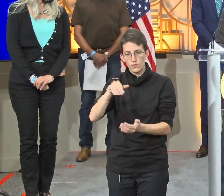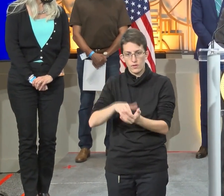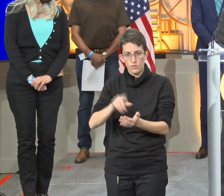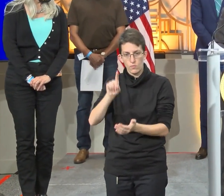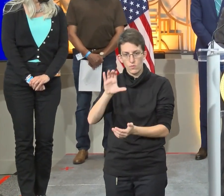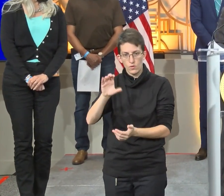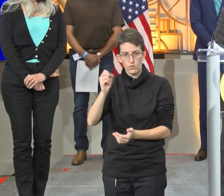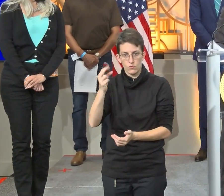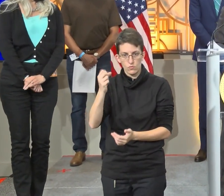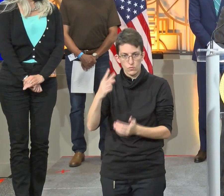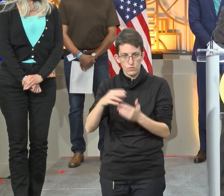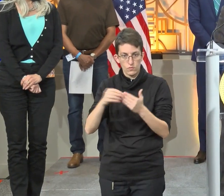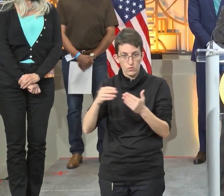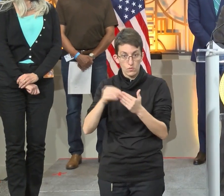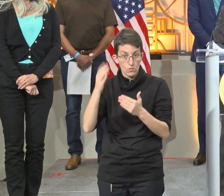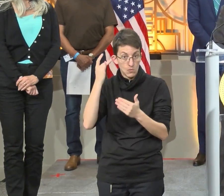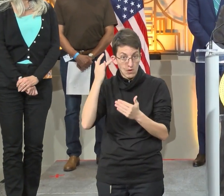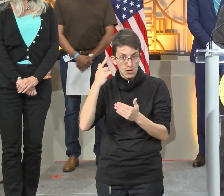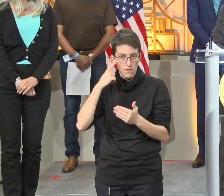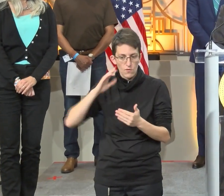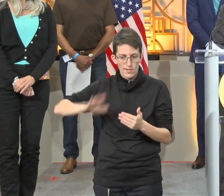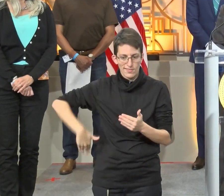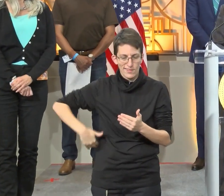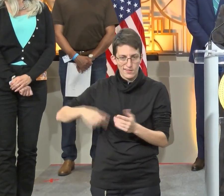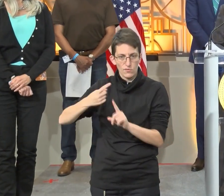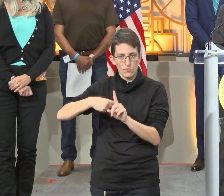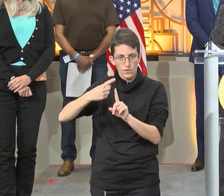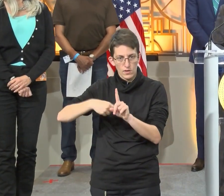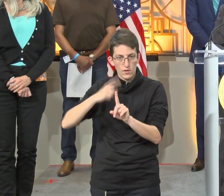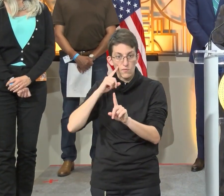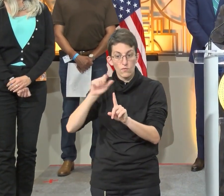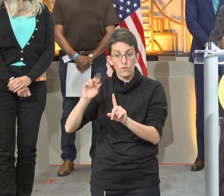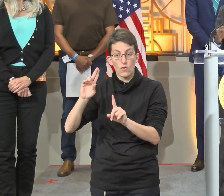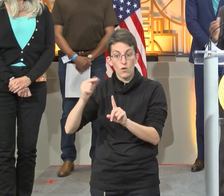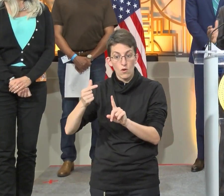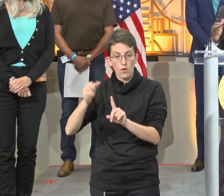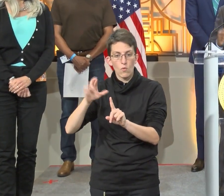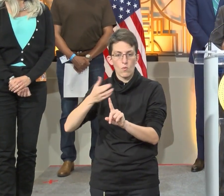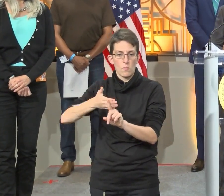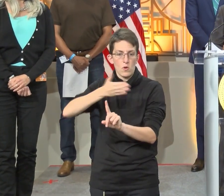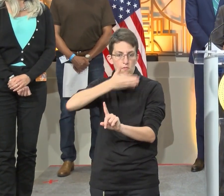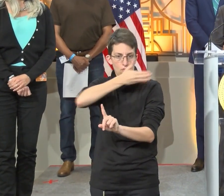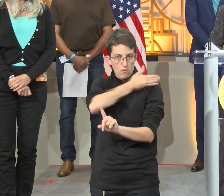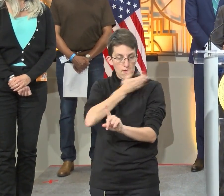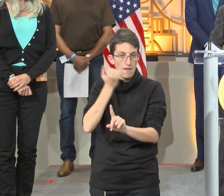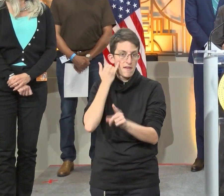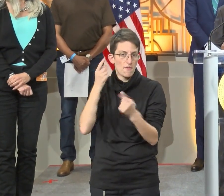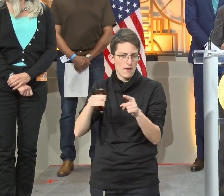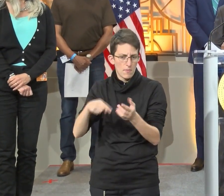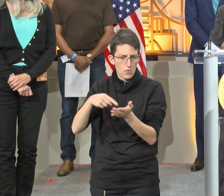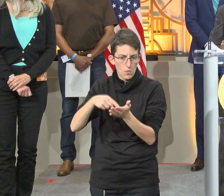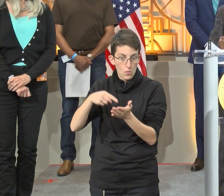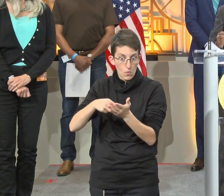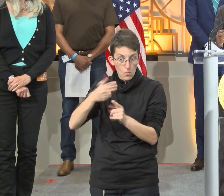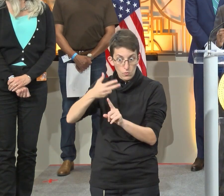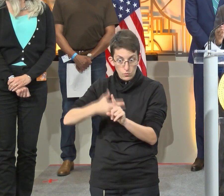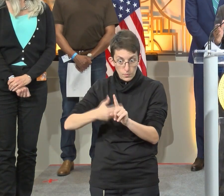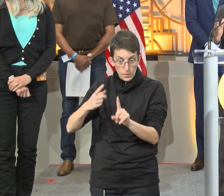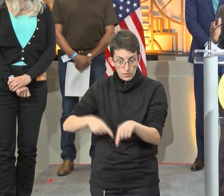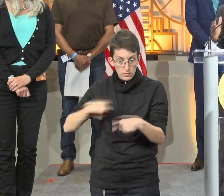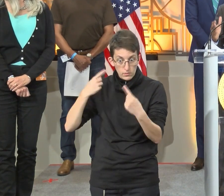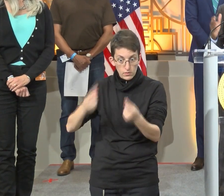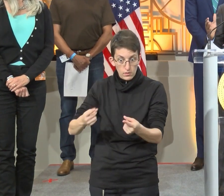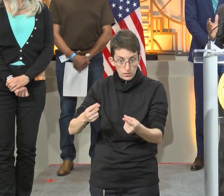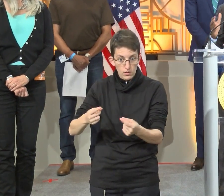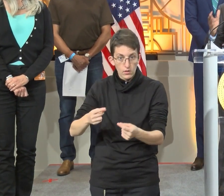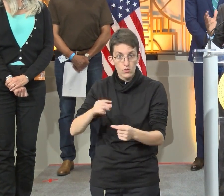$2,112 for delinquent rent for August or prior months. So, for example, if you owe in 3 prior months, and let's say your rent